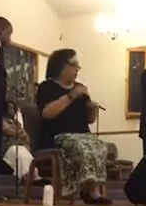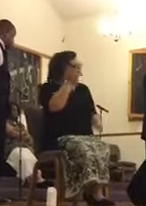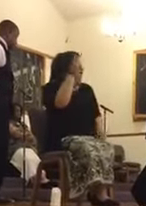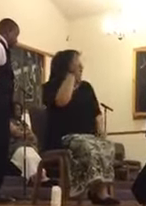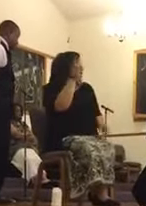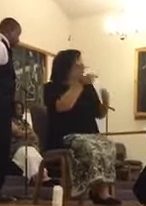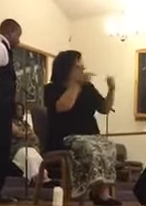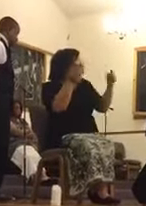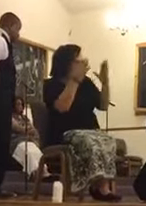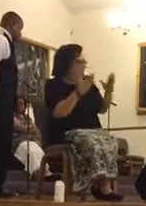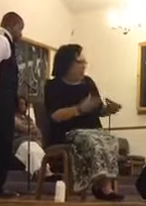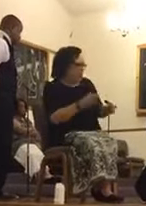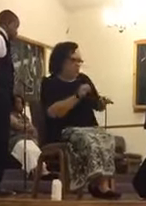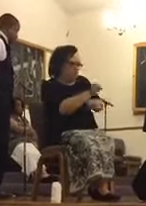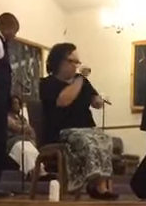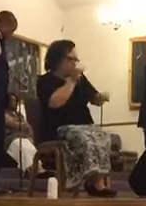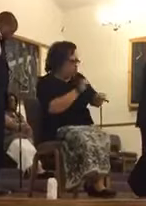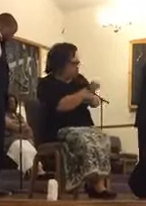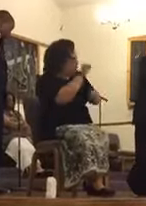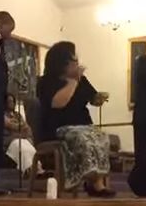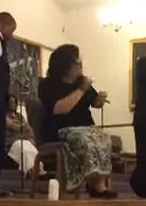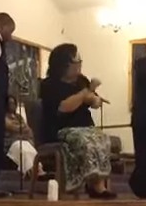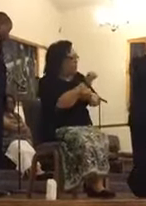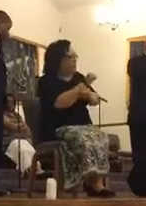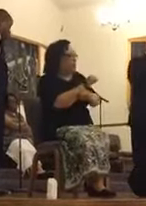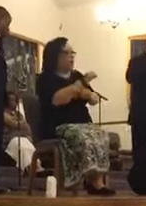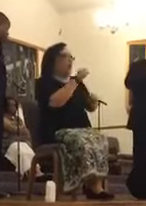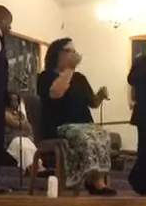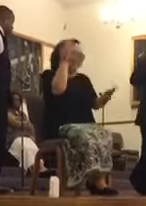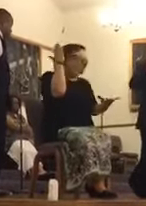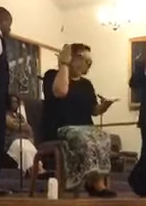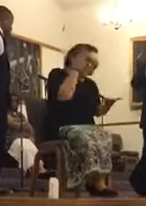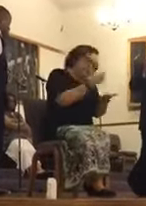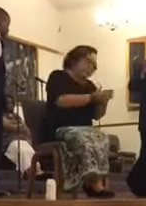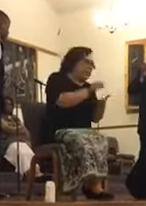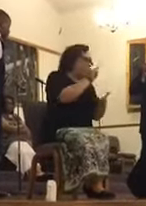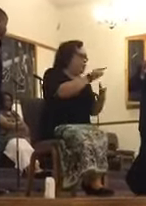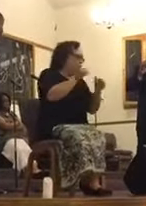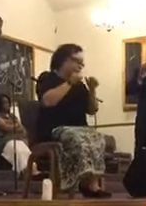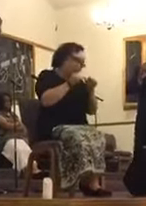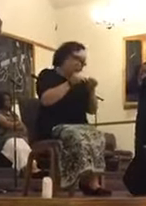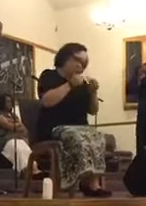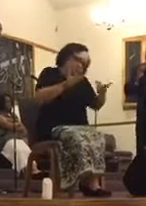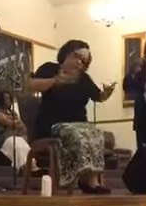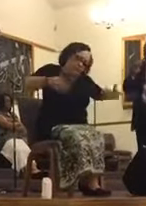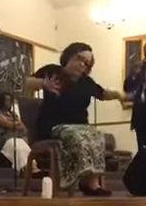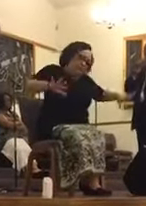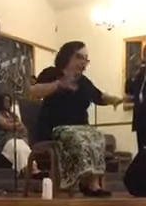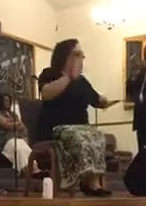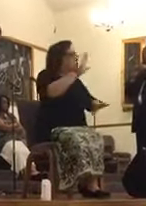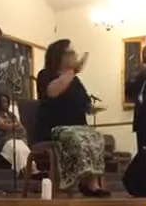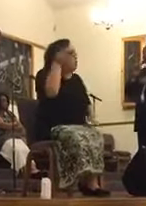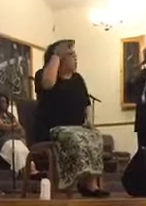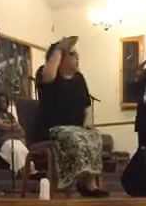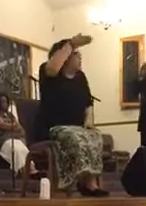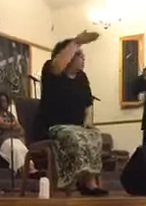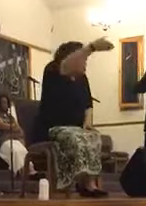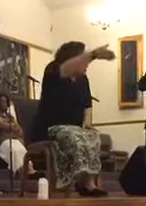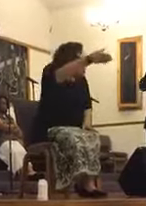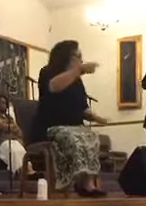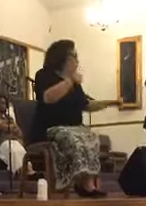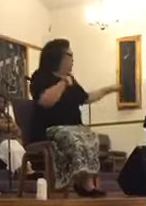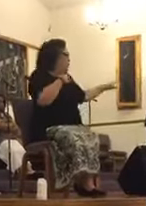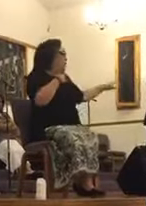keep you from completing your destiny, I stop by to tell you and to remind you that he cannot